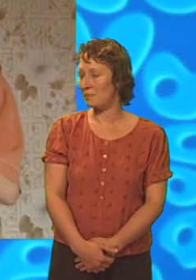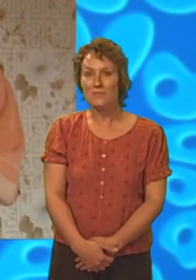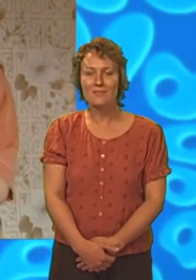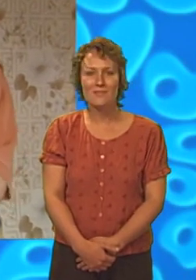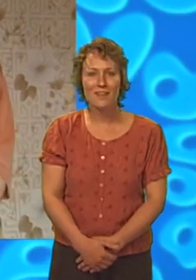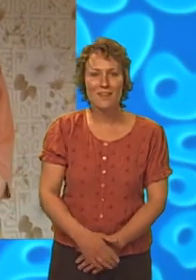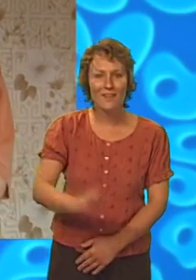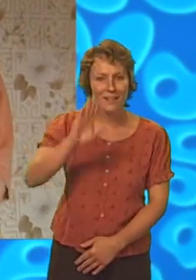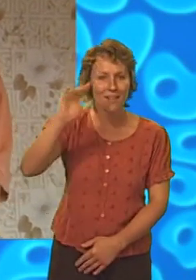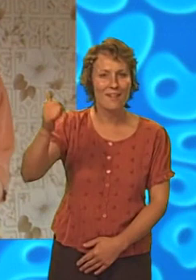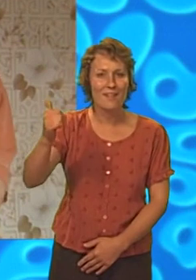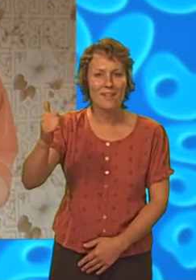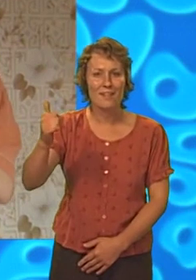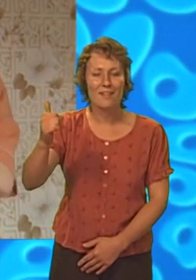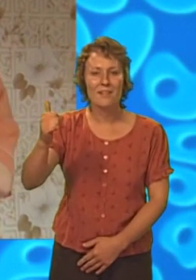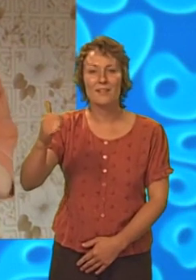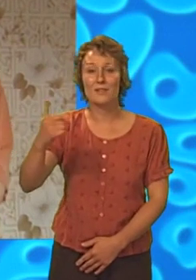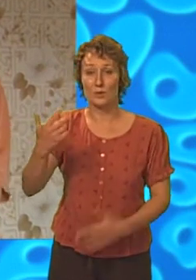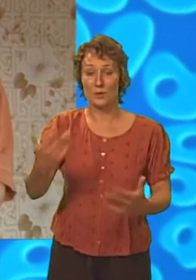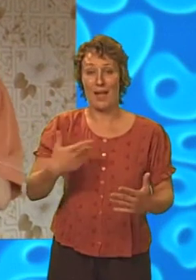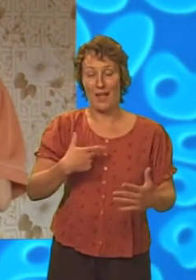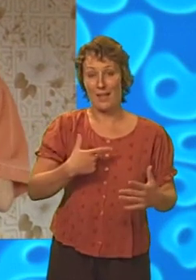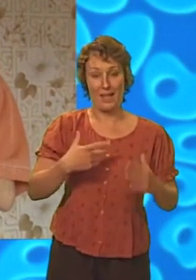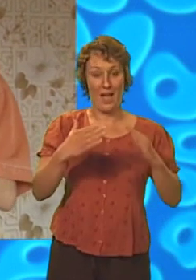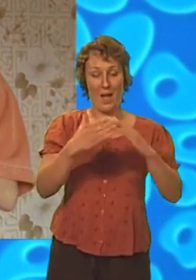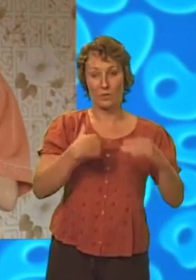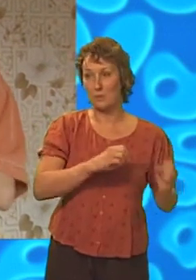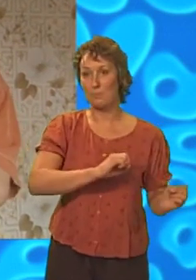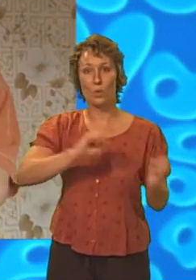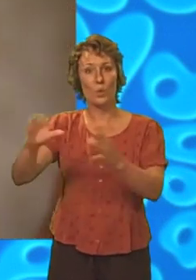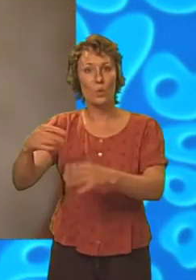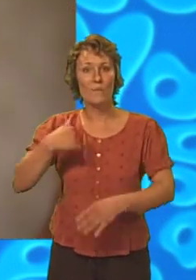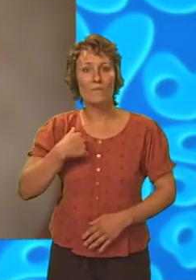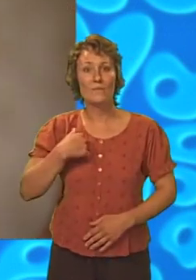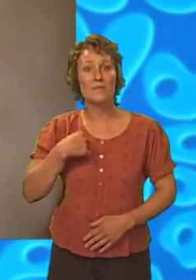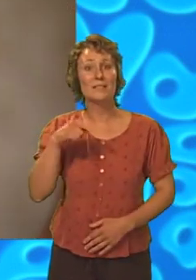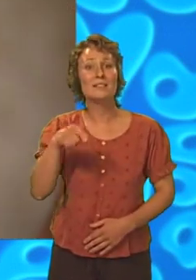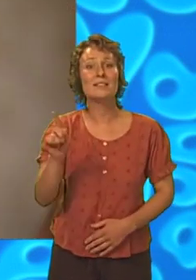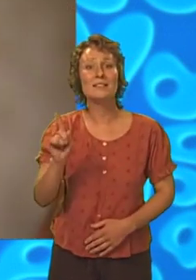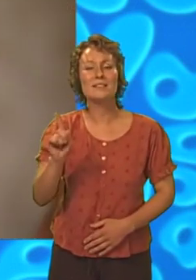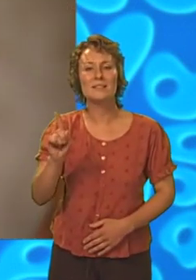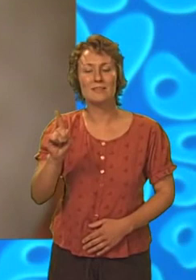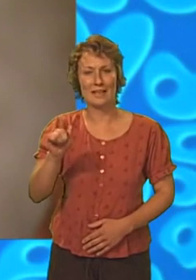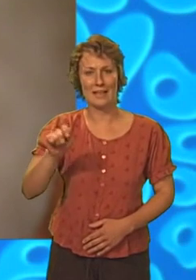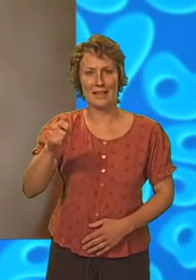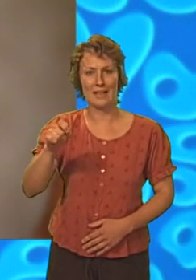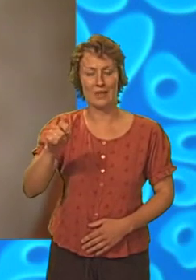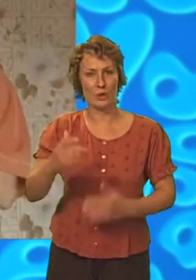Hello, my dears. We're moving today, and this is the key to our new house.